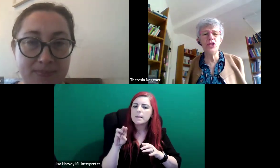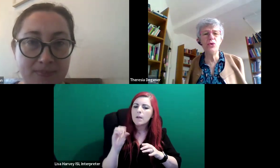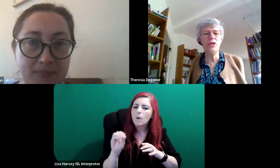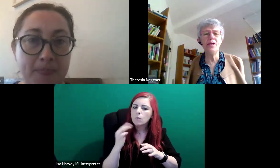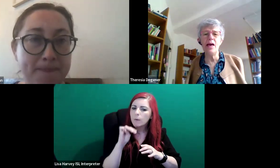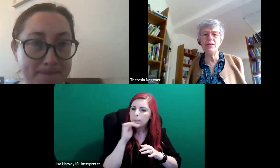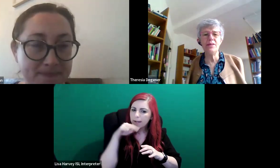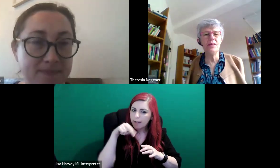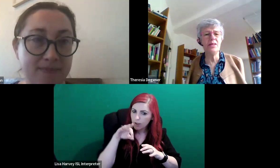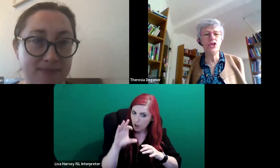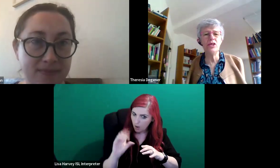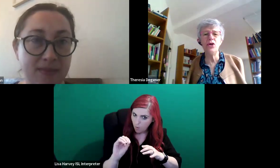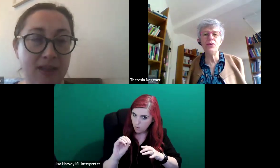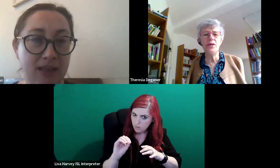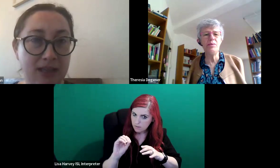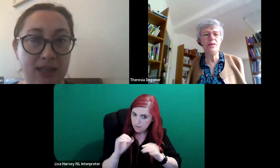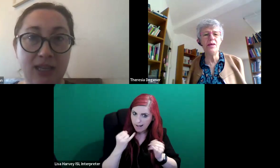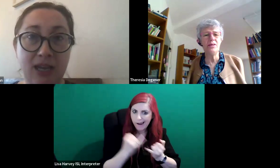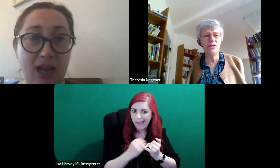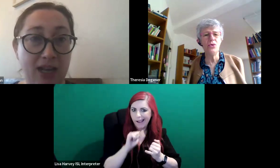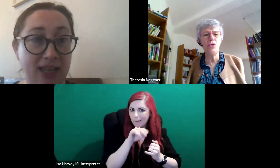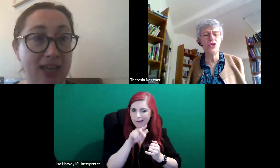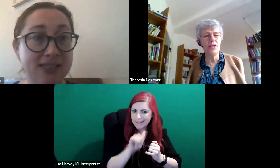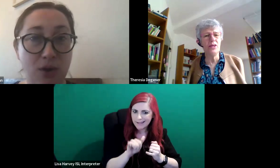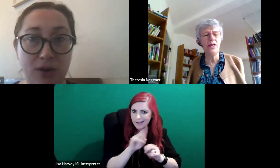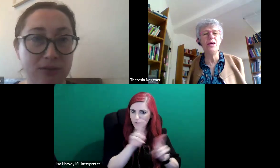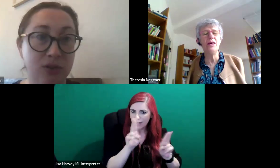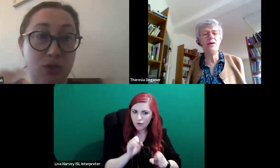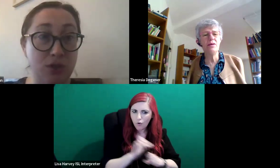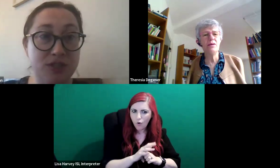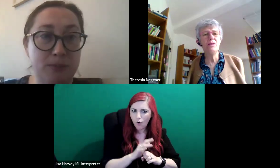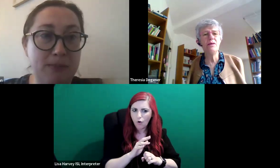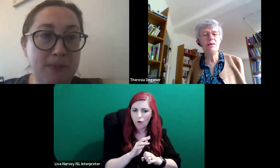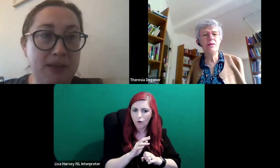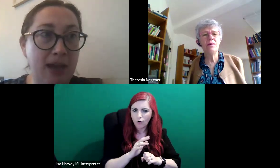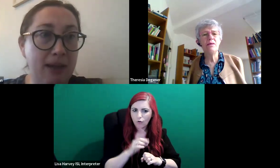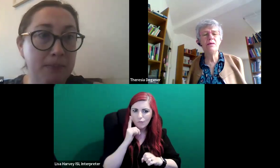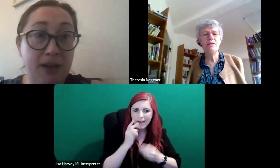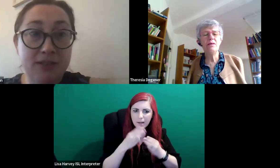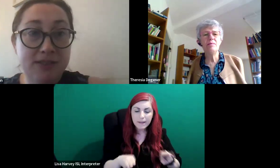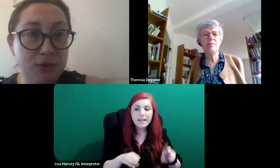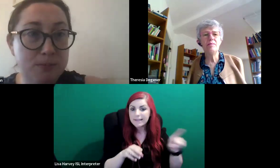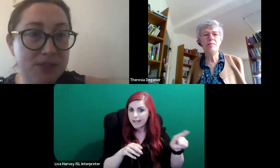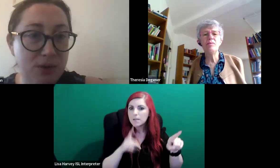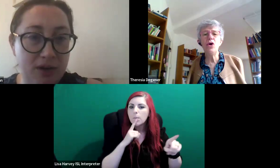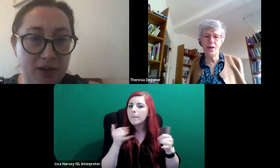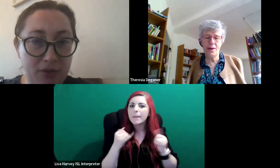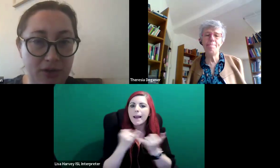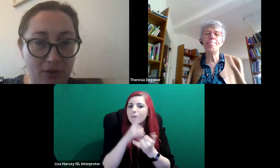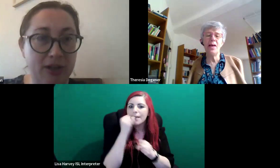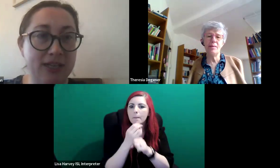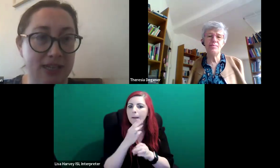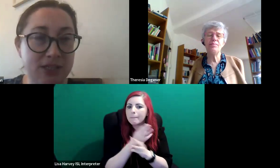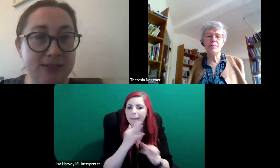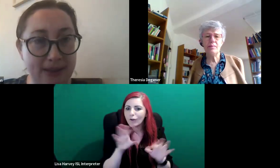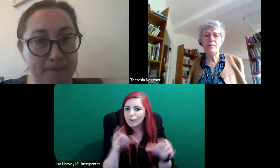mean NGOs like Amnesty International or Greenpeace? So more general? I guess, or could also be maybe parents groups Okay.